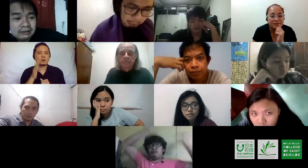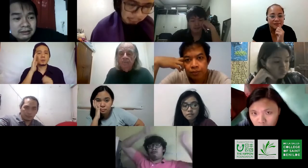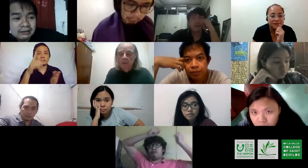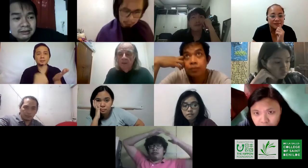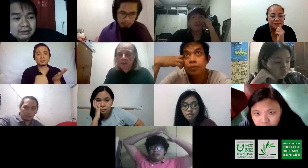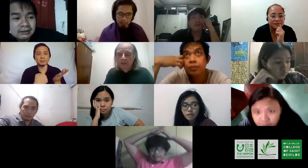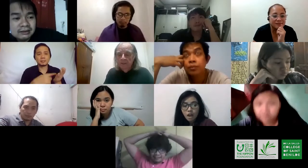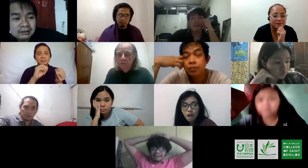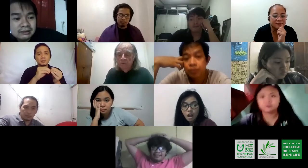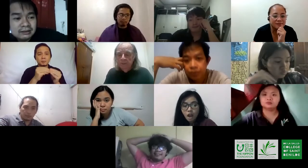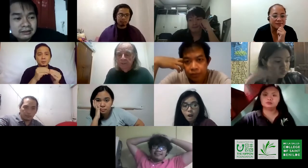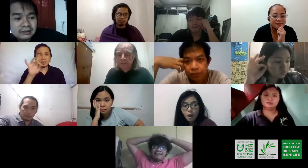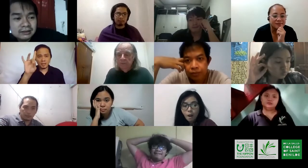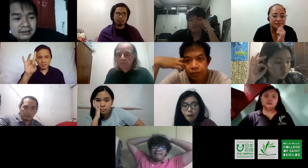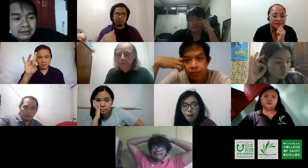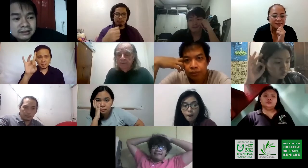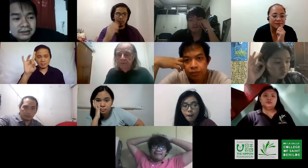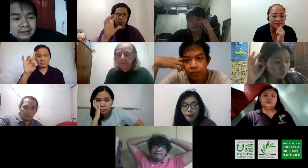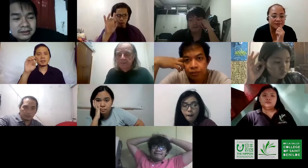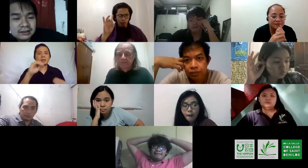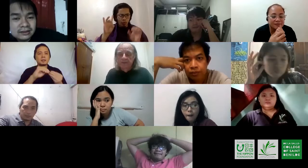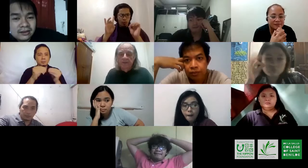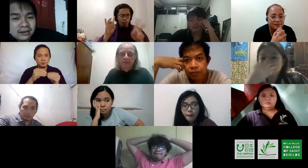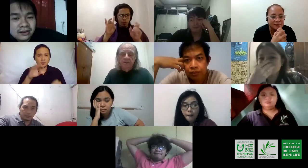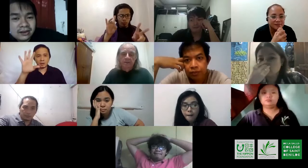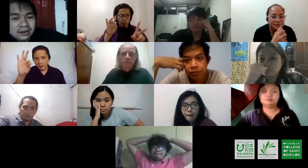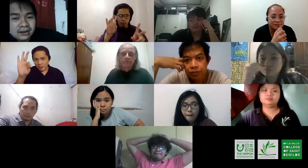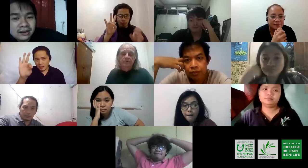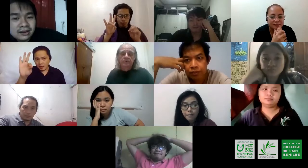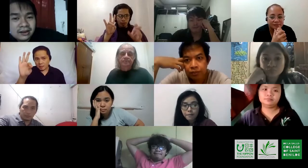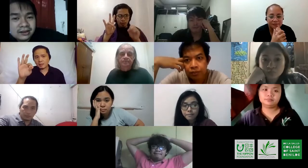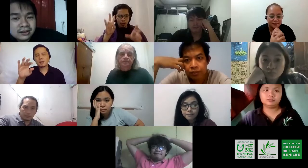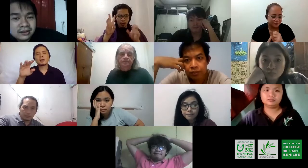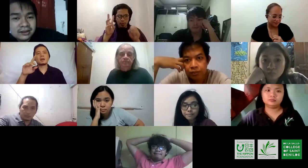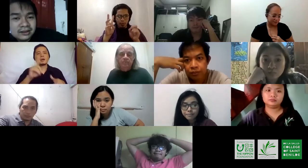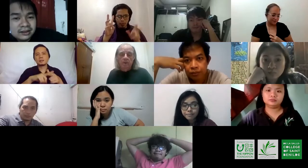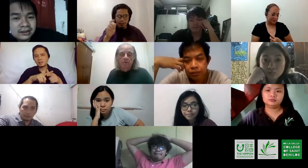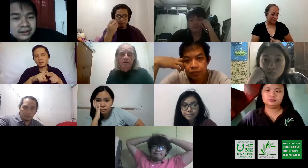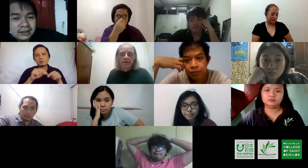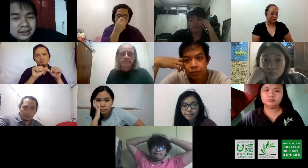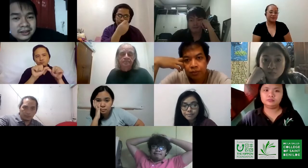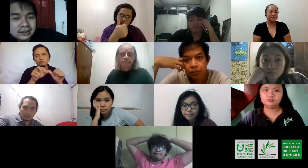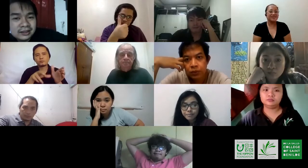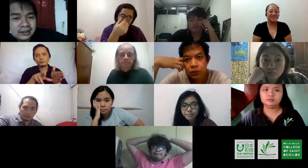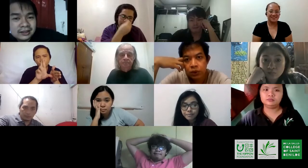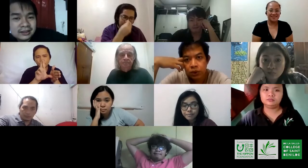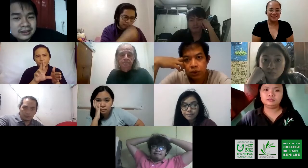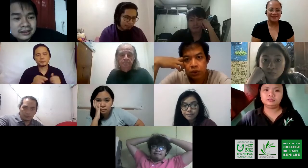9. And then we'll continue with the rest of the review. Okay?